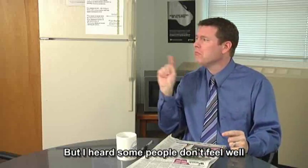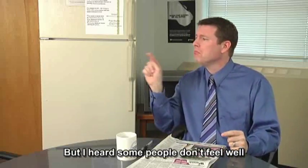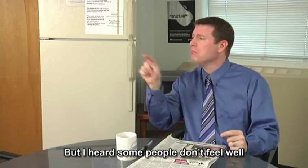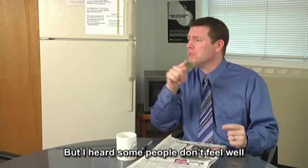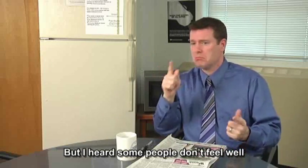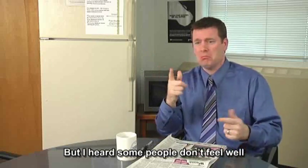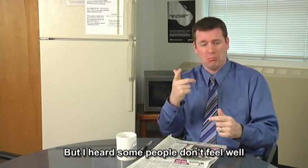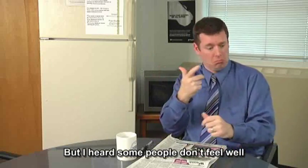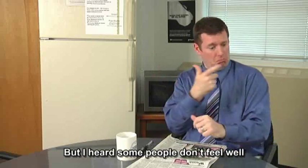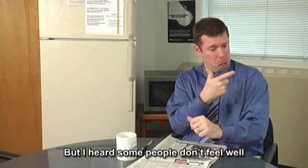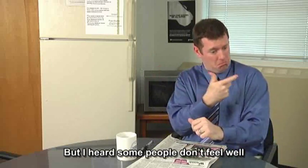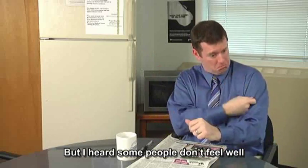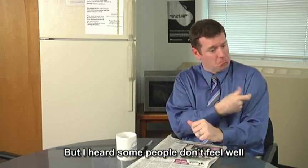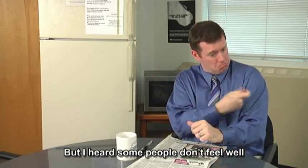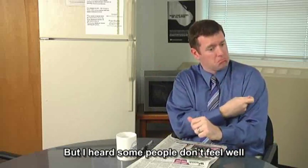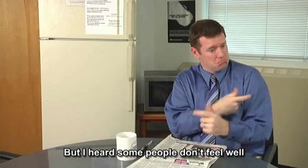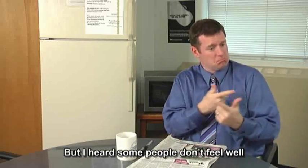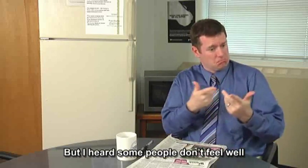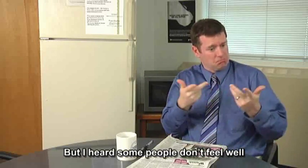after getting their yearly flu vaccine.